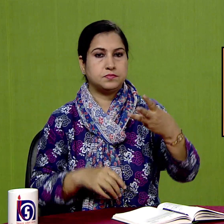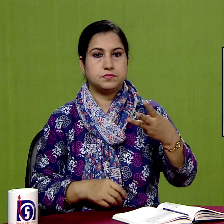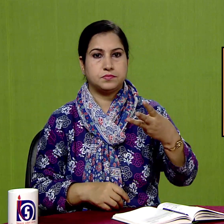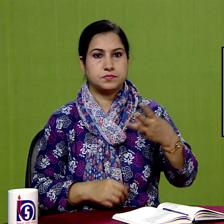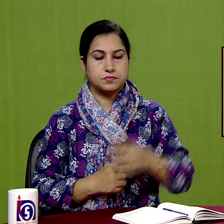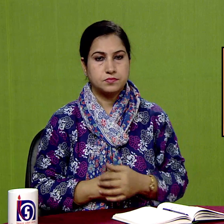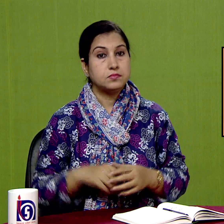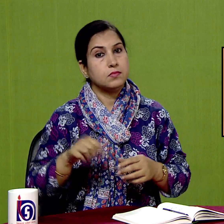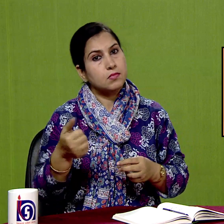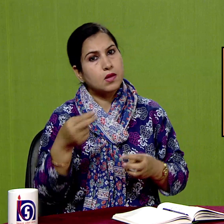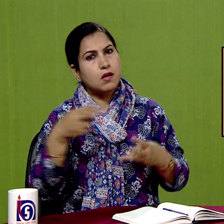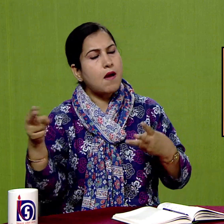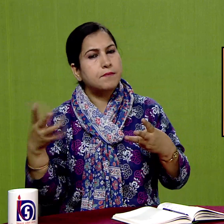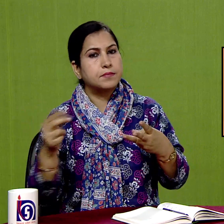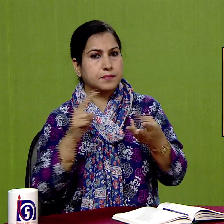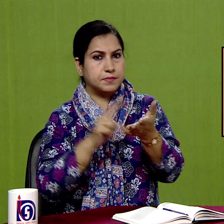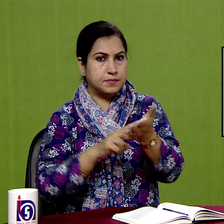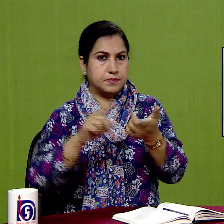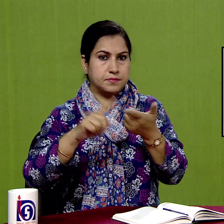or Neolithic age.